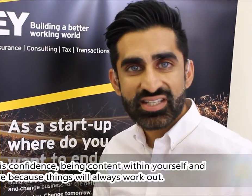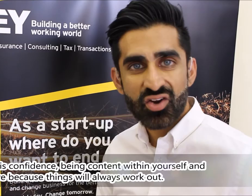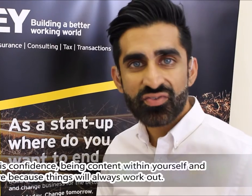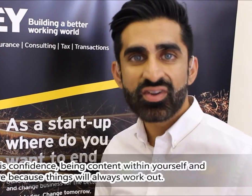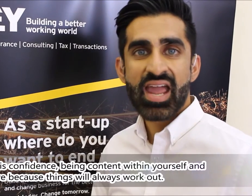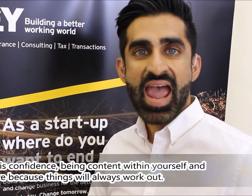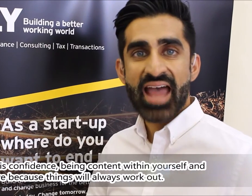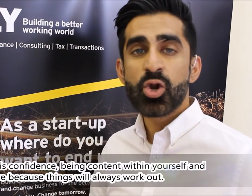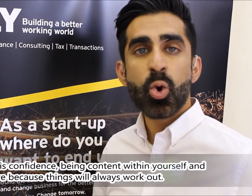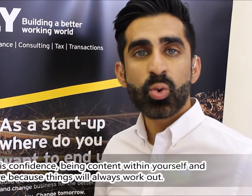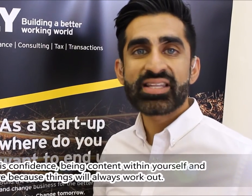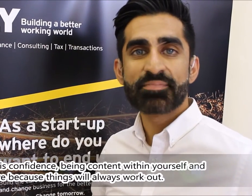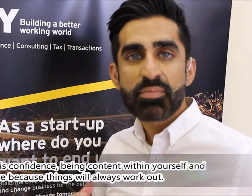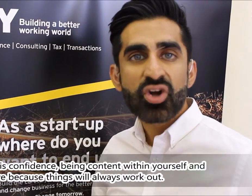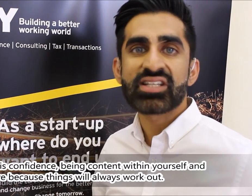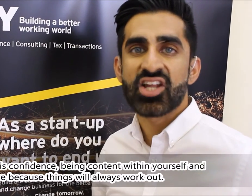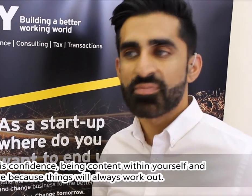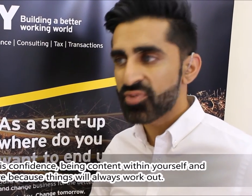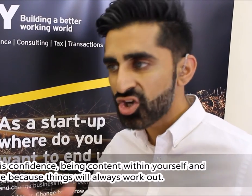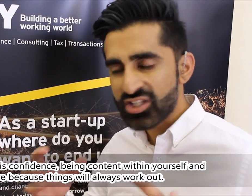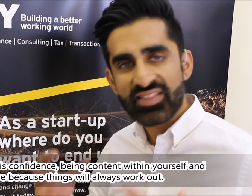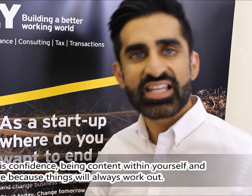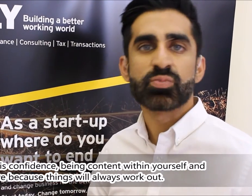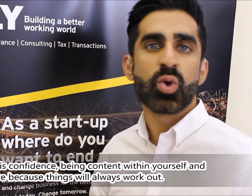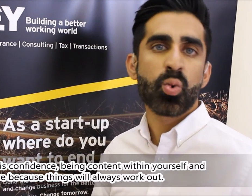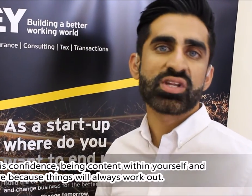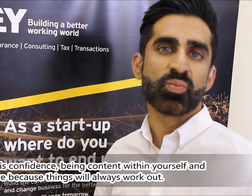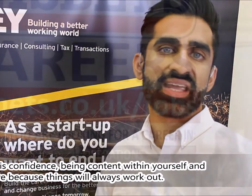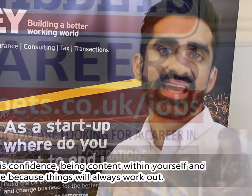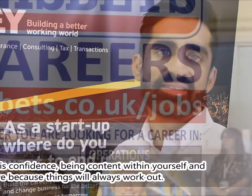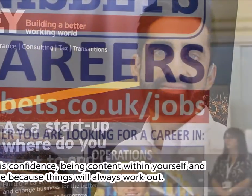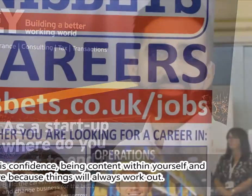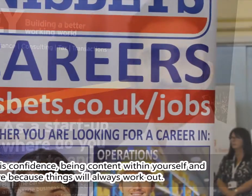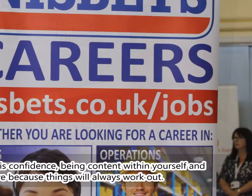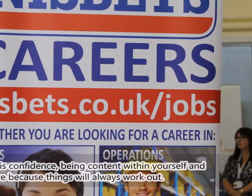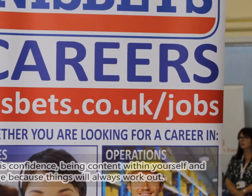yourself, and always be positive, because things will always work out.